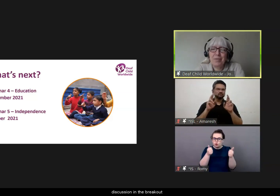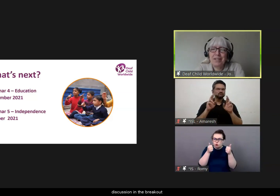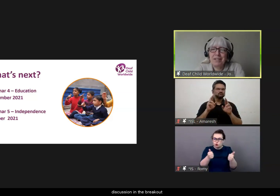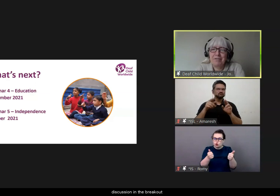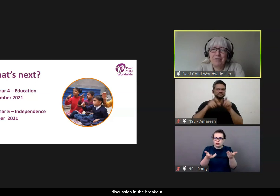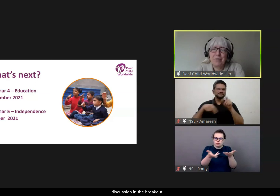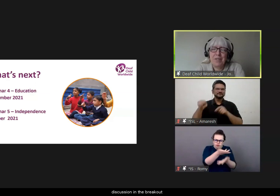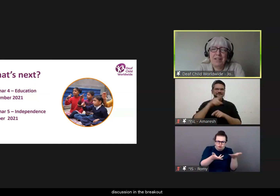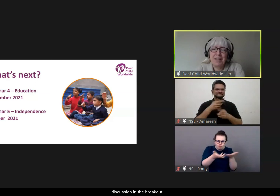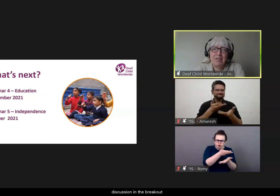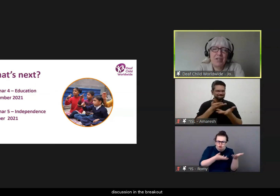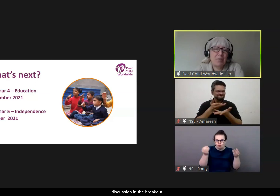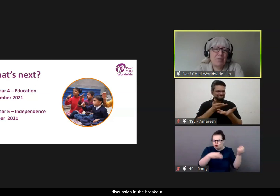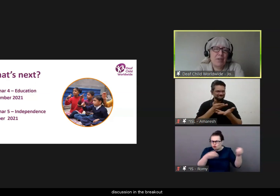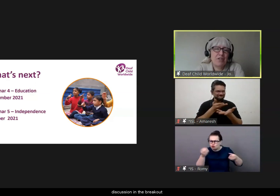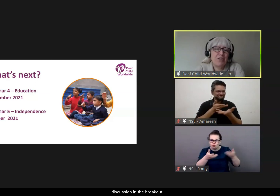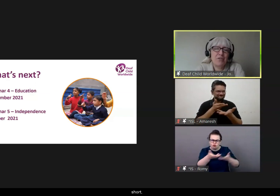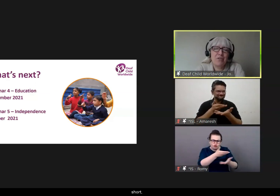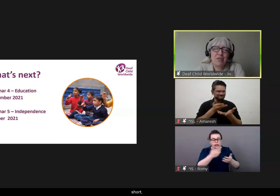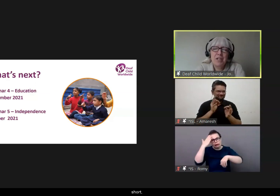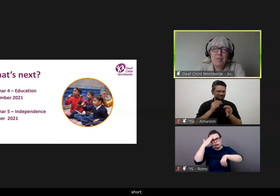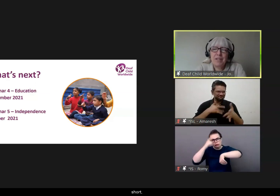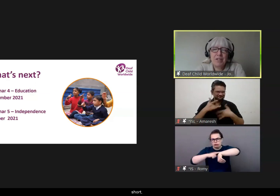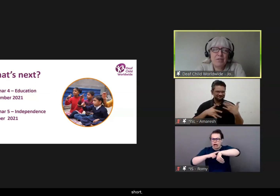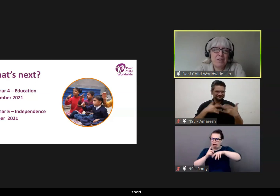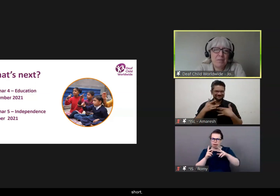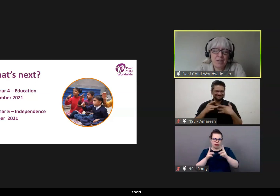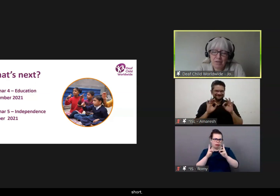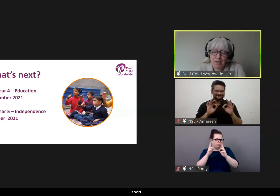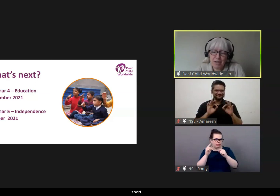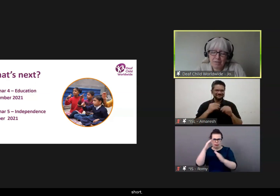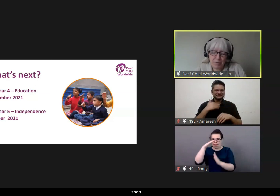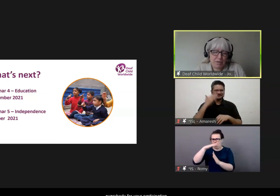in the breakout groups. I know time is very short, but thank you very